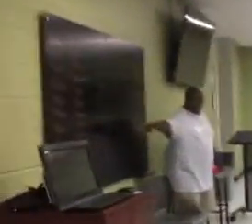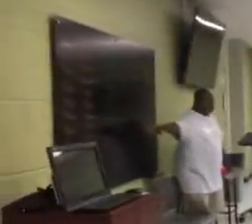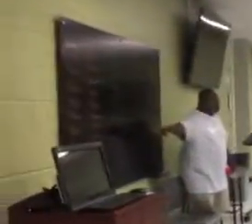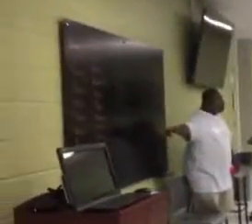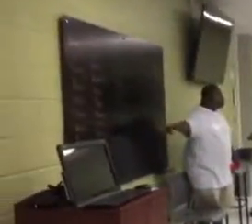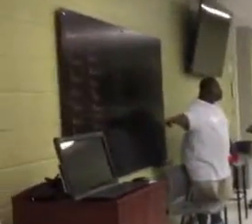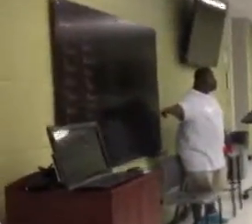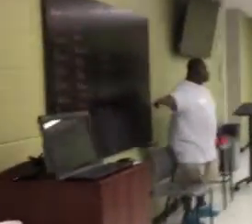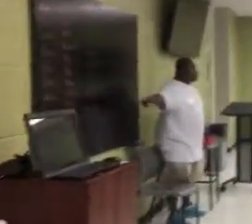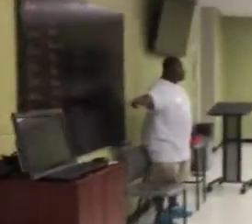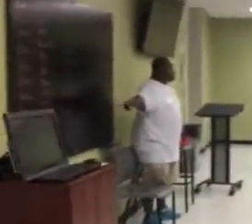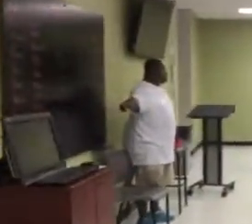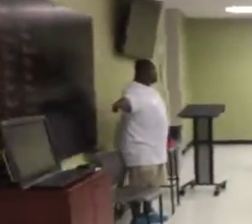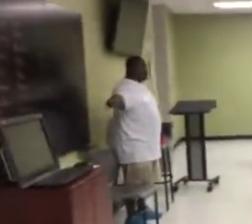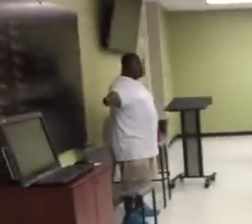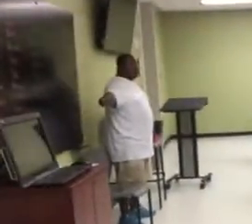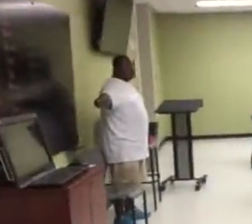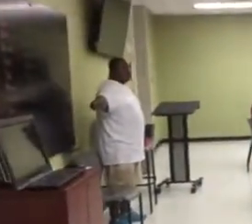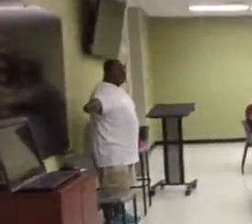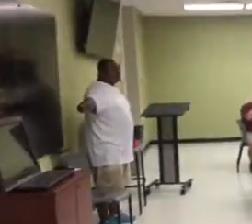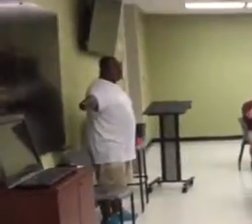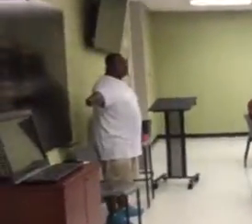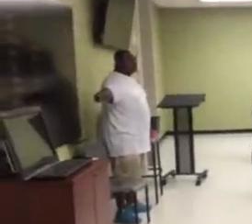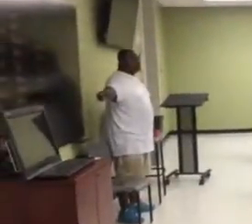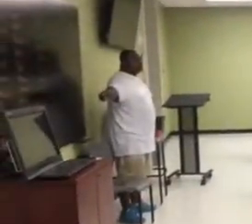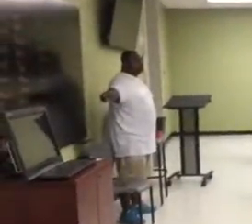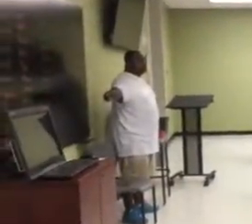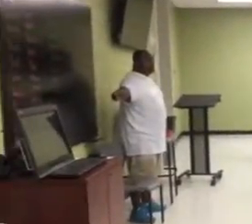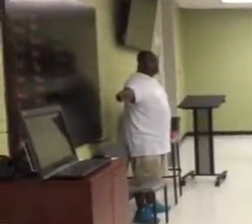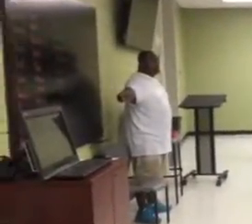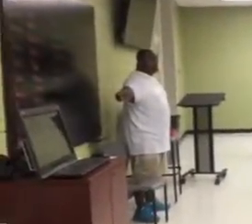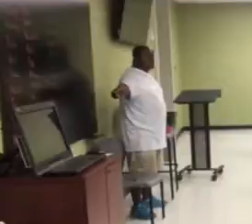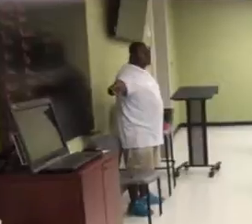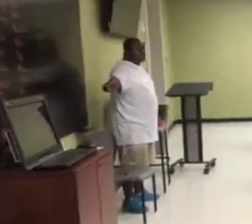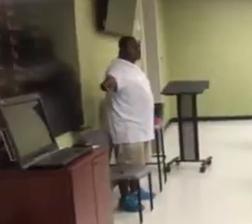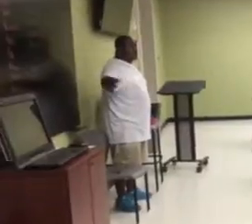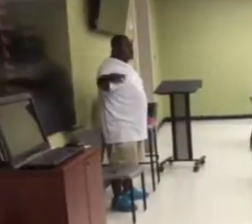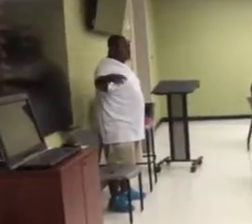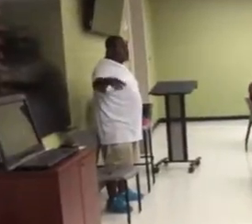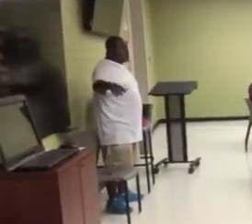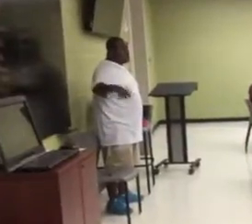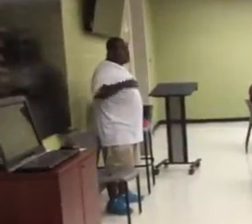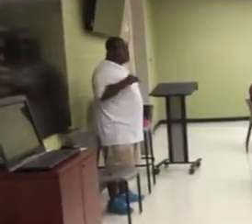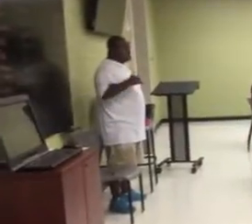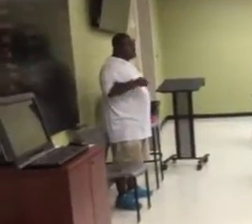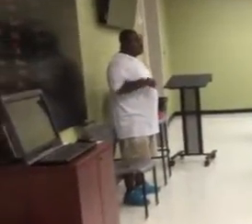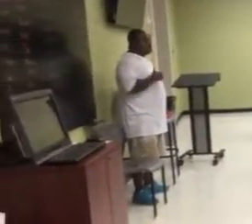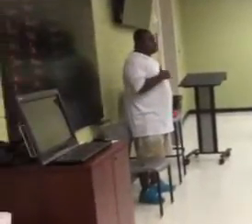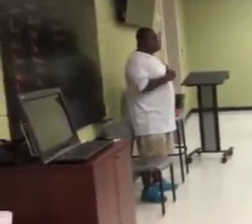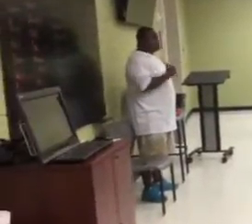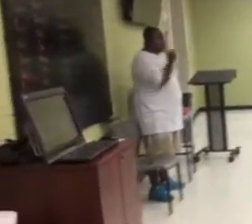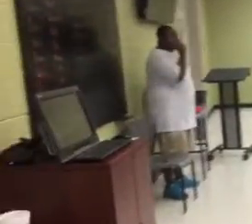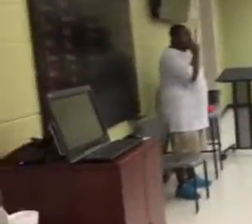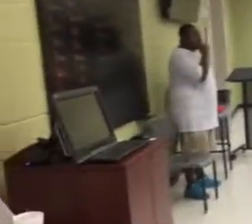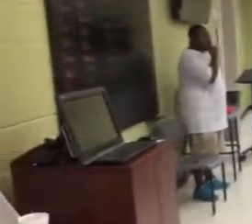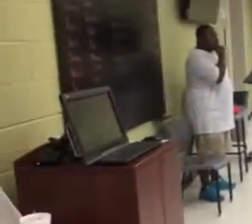Ms. Vaughn. It did. Ms. Vaughn. Wrong. Not that, I don't. Something wrong,